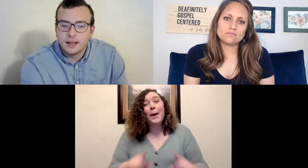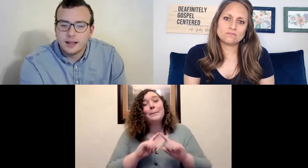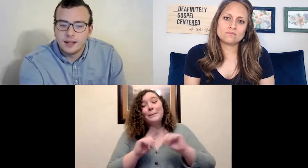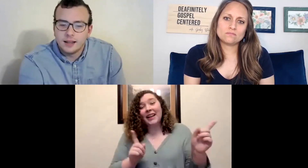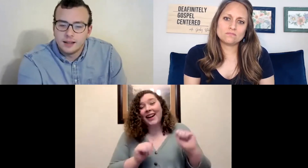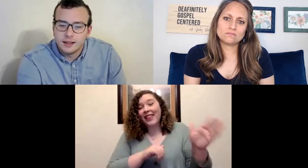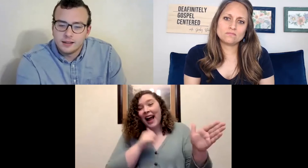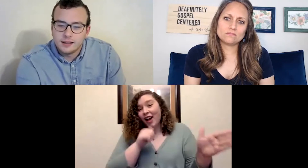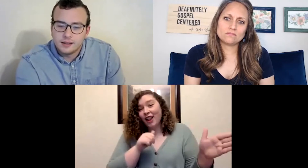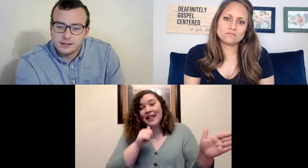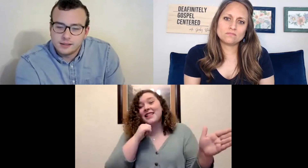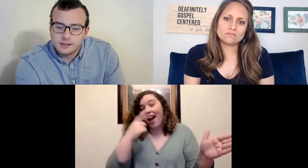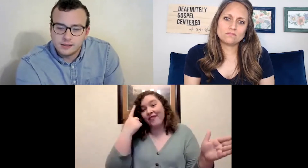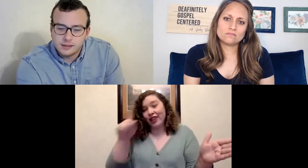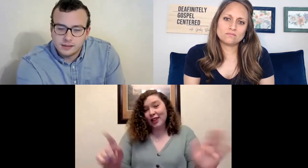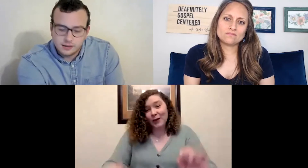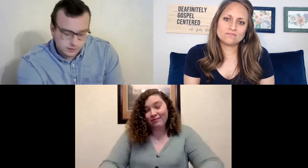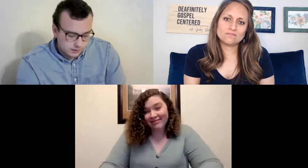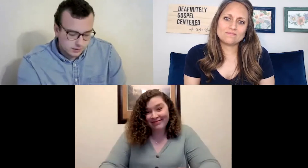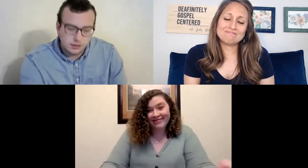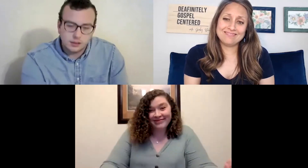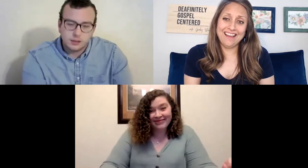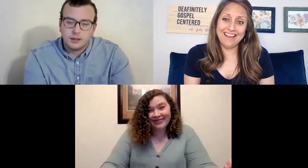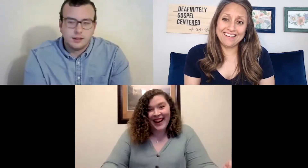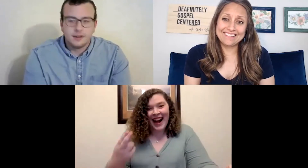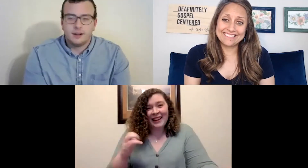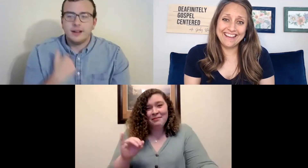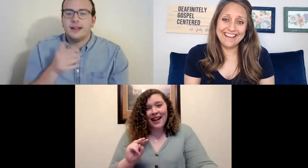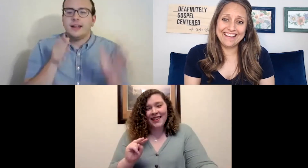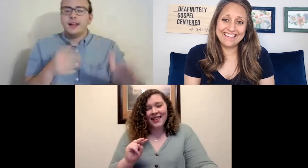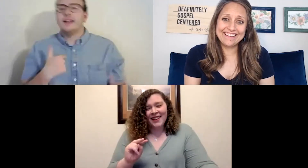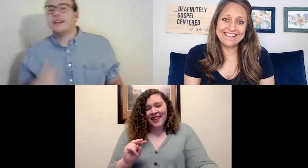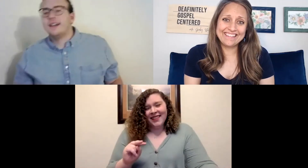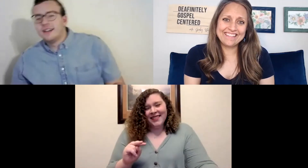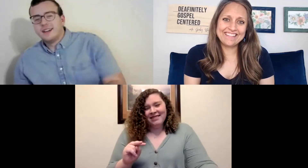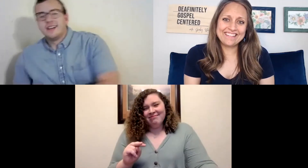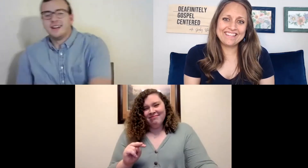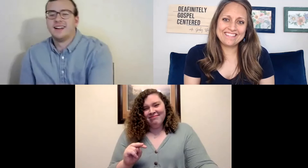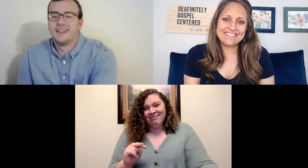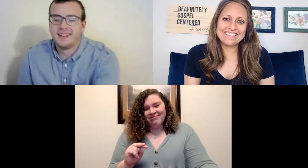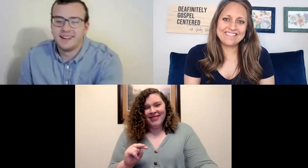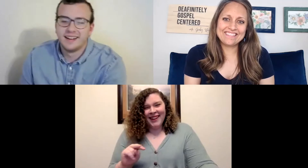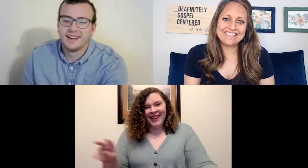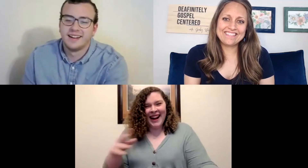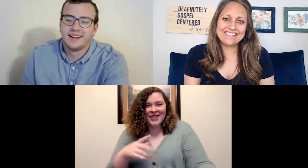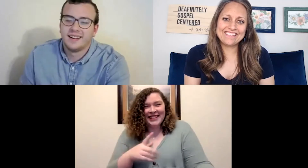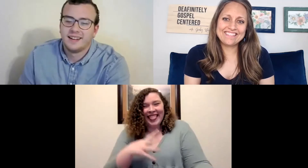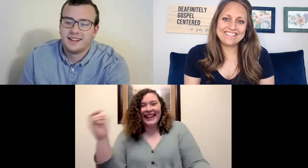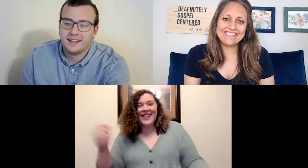him, look, I love you, but that girl is not for you. And he'll be like,